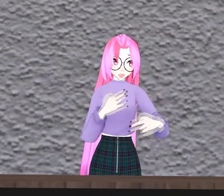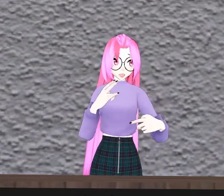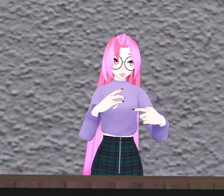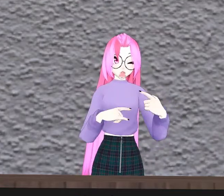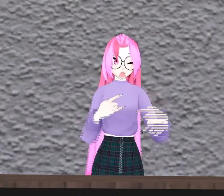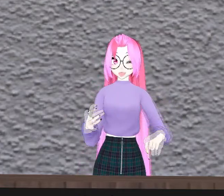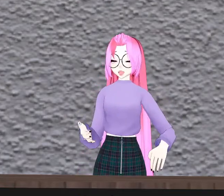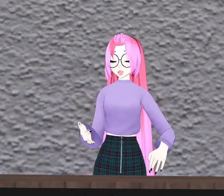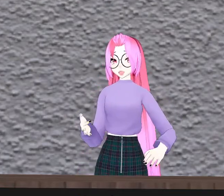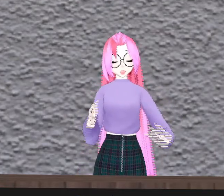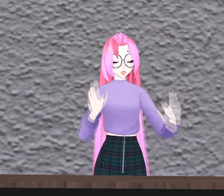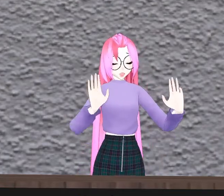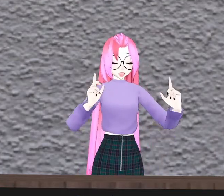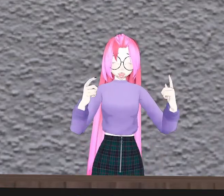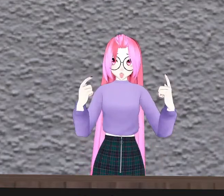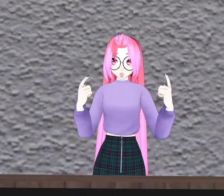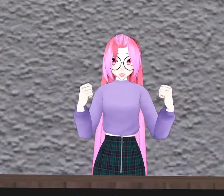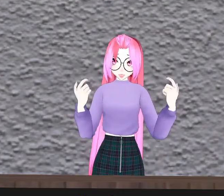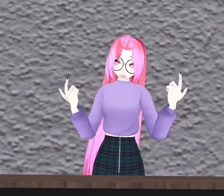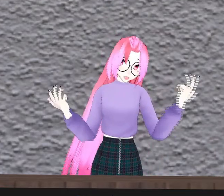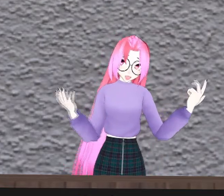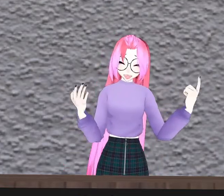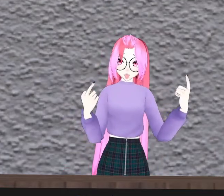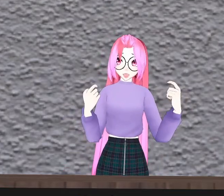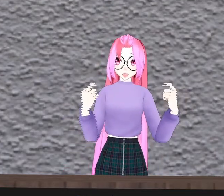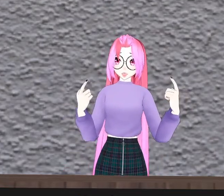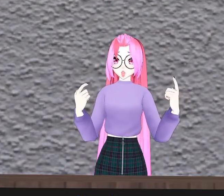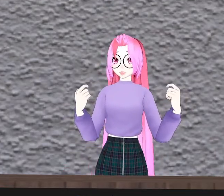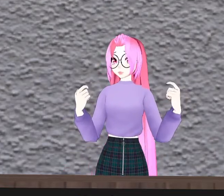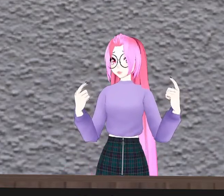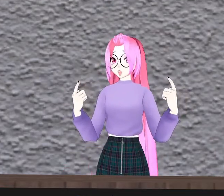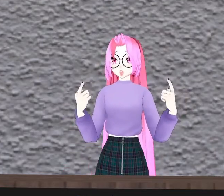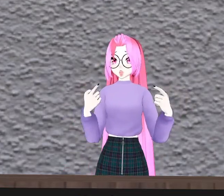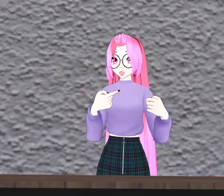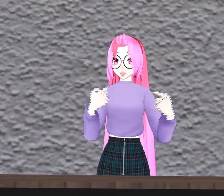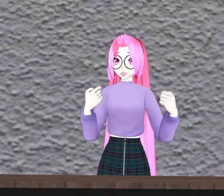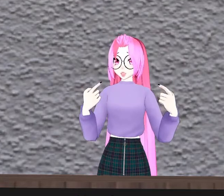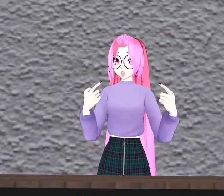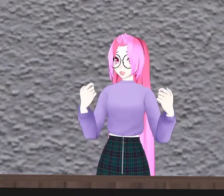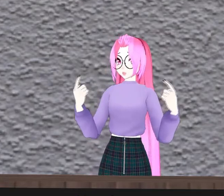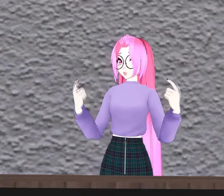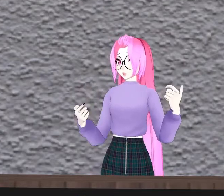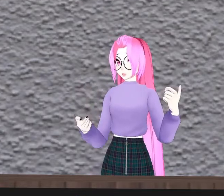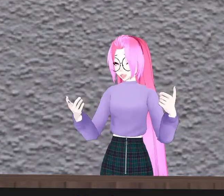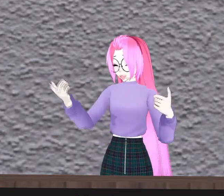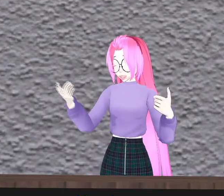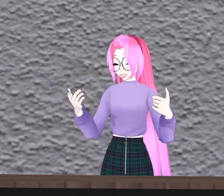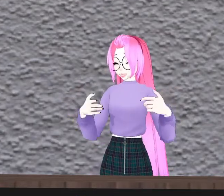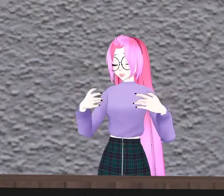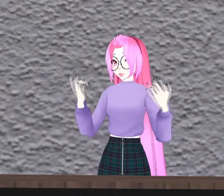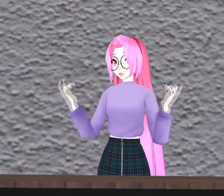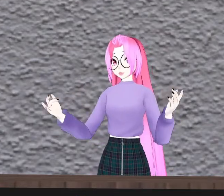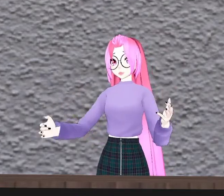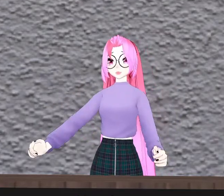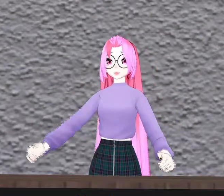name signs. Does anyone have any questions? Doesn't have to be about name signs. It can be about anything at all. You got a question? What's up?